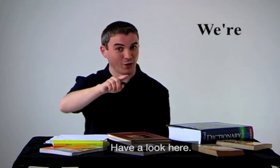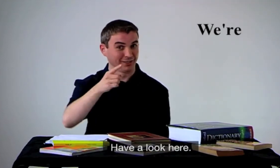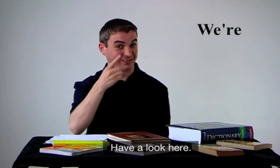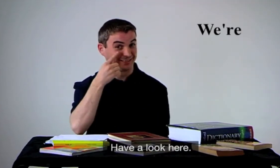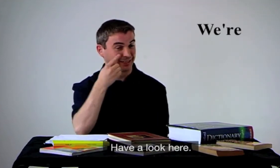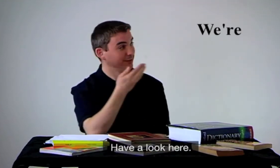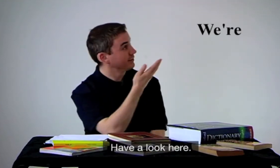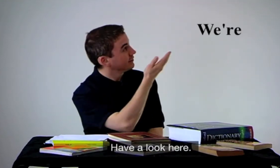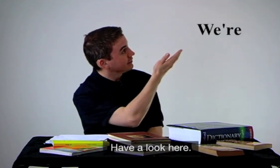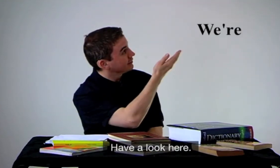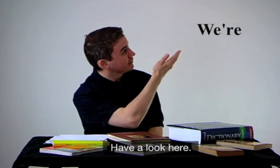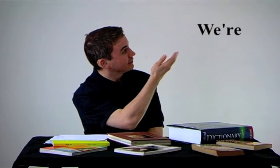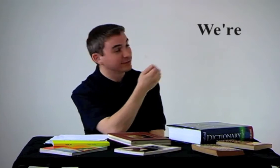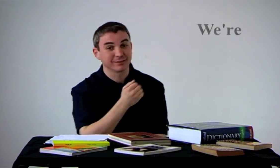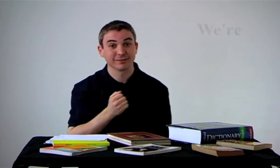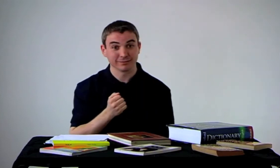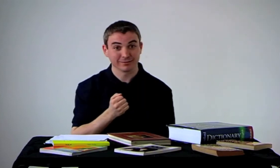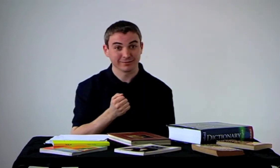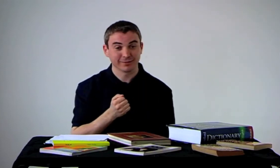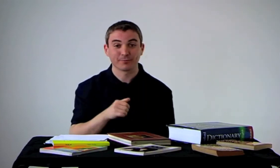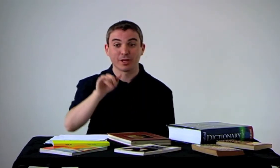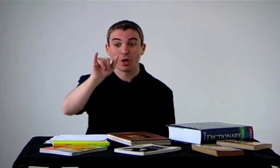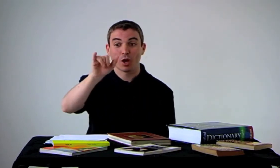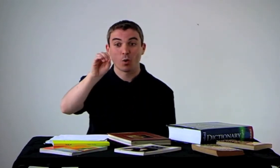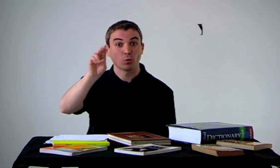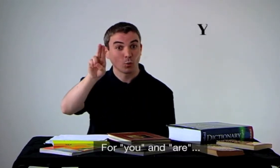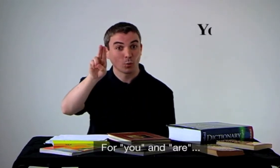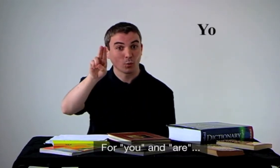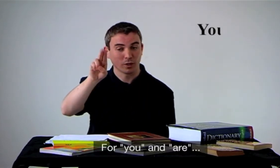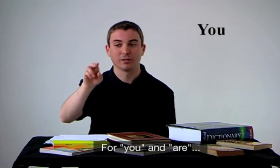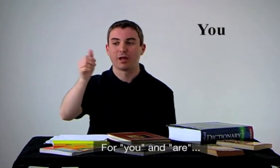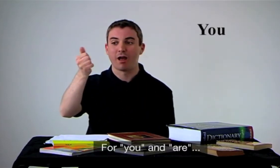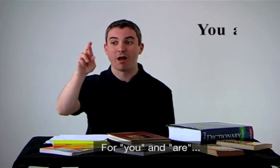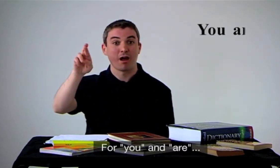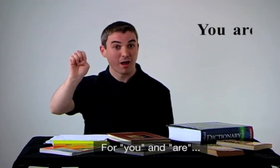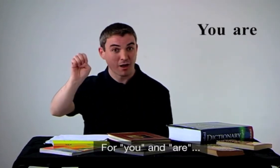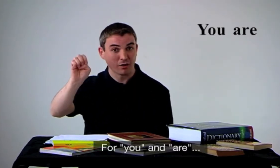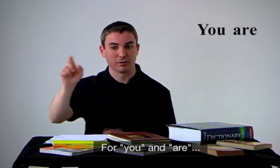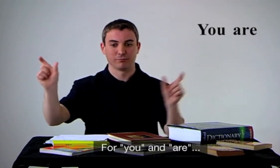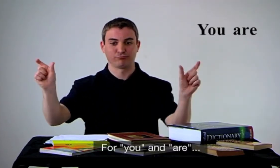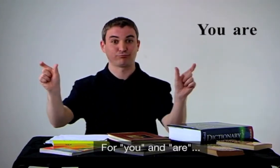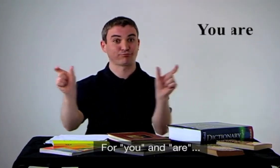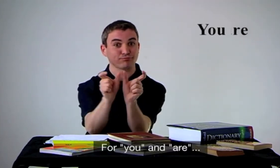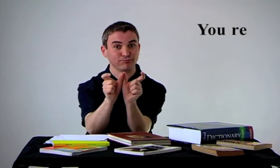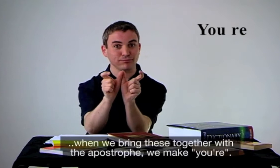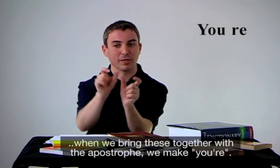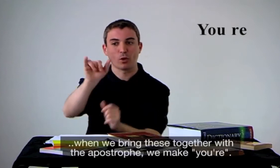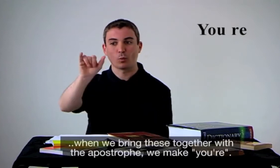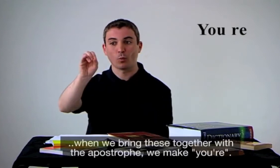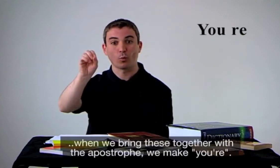Have a look here. For you and are. When we bring these words